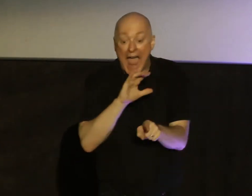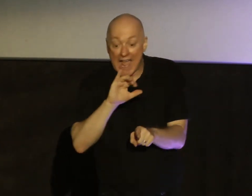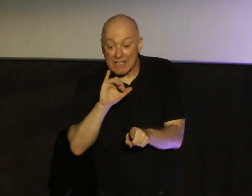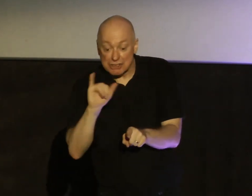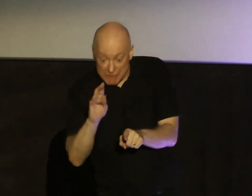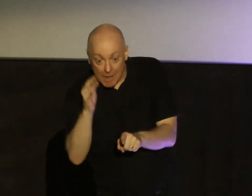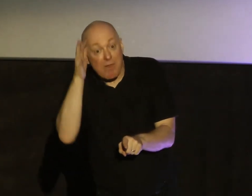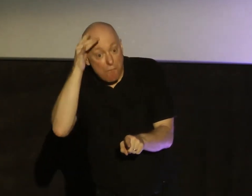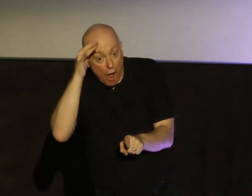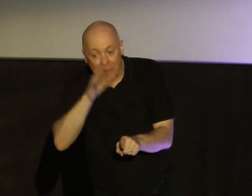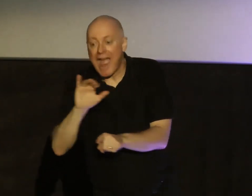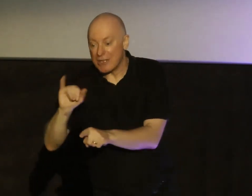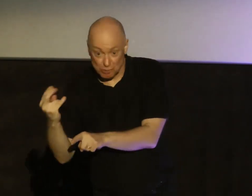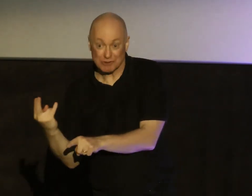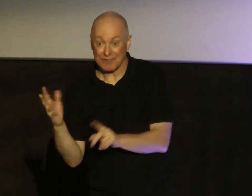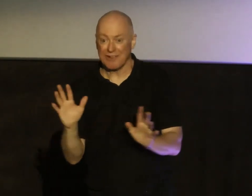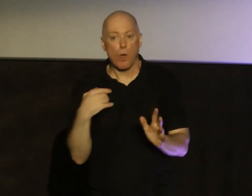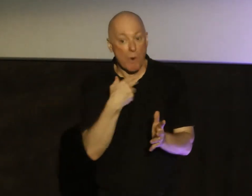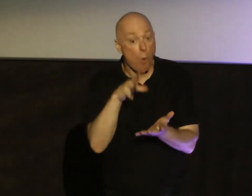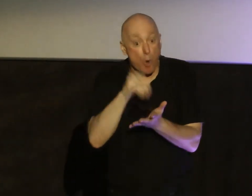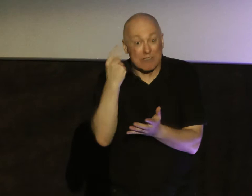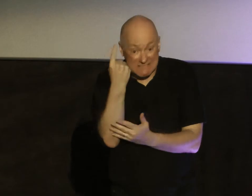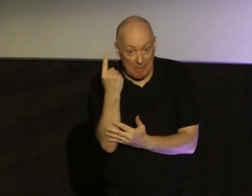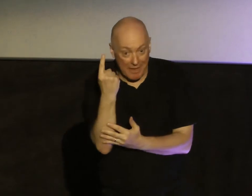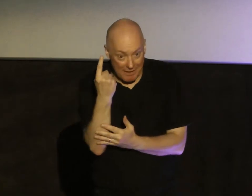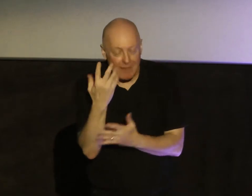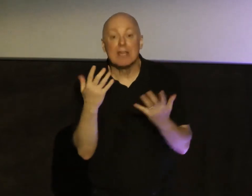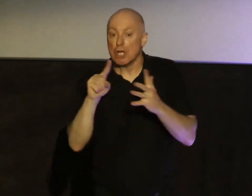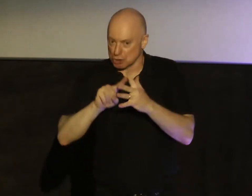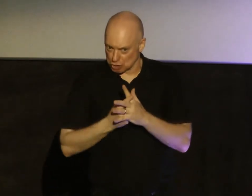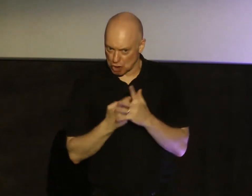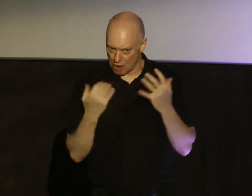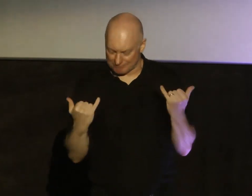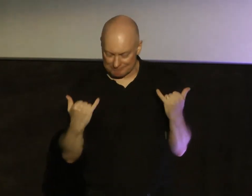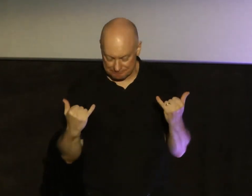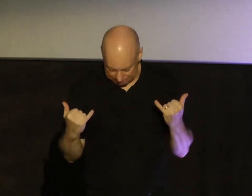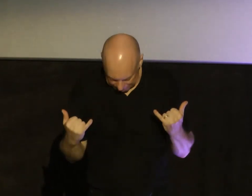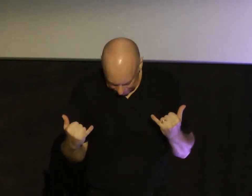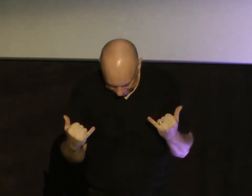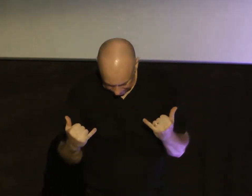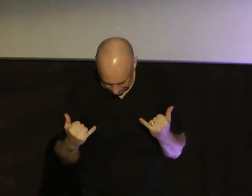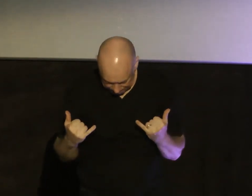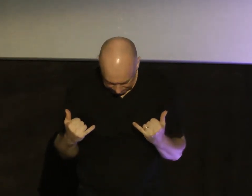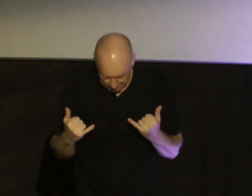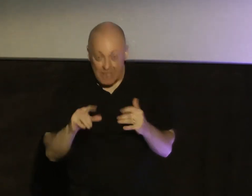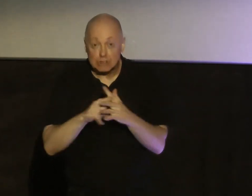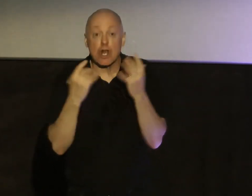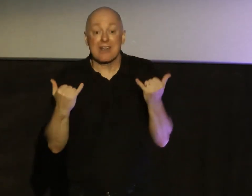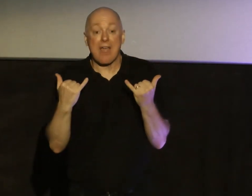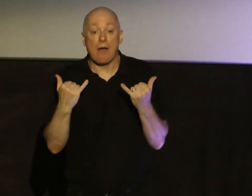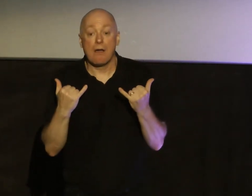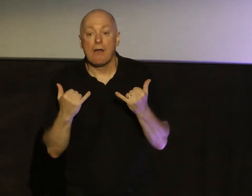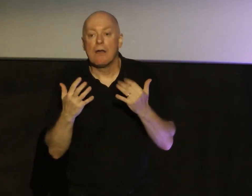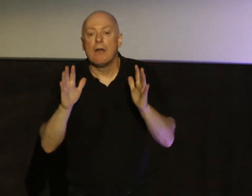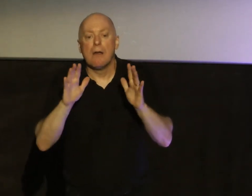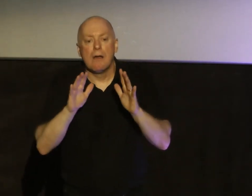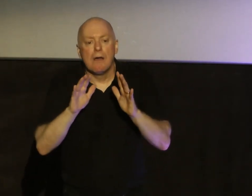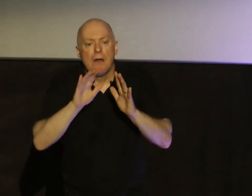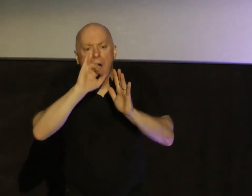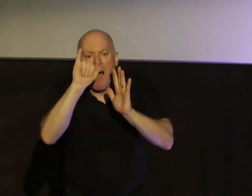pertains to Joseph. And we're going to learn some things. But this is where we're going to start. Write this down. With this thought, we're going to start. Identifying the realities of complicated